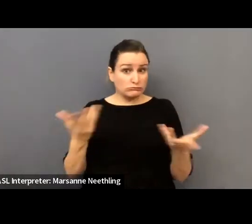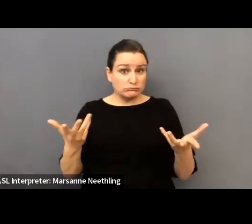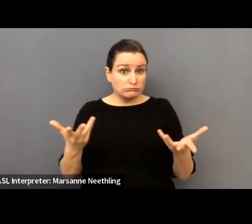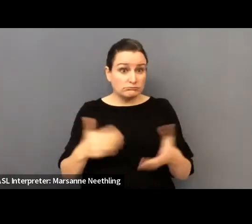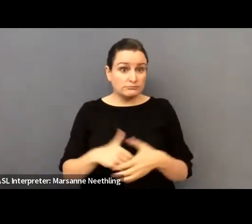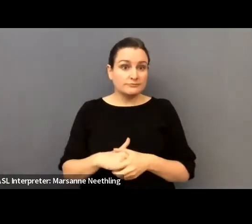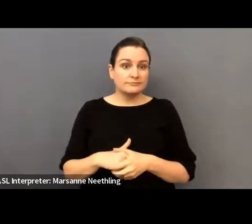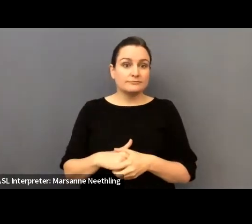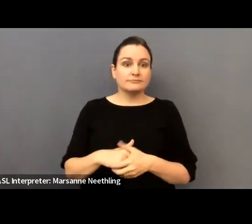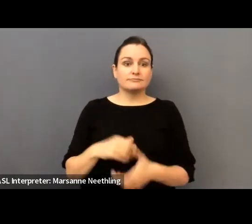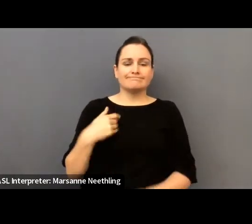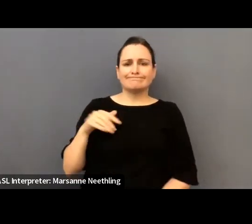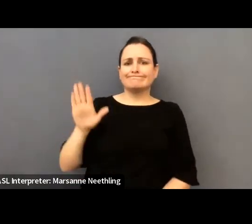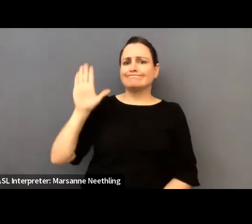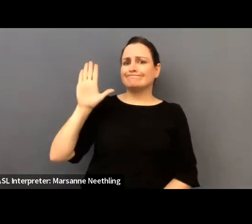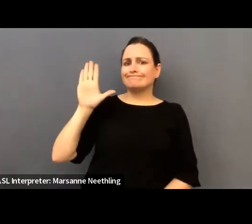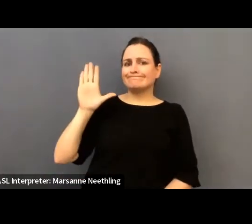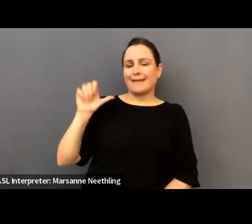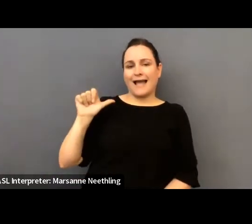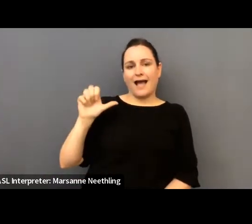Sure, Neville. Can I? Sure. Can